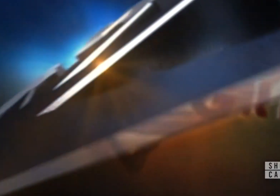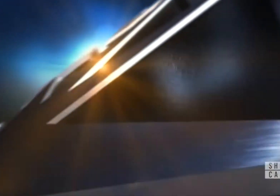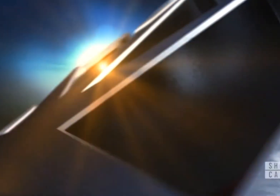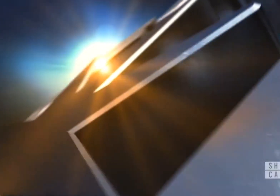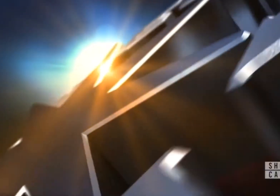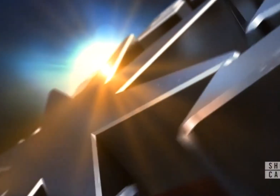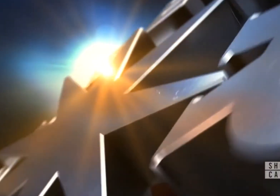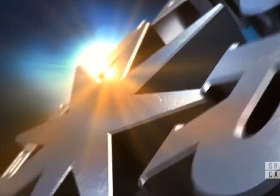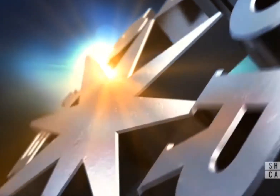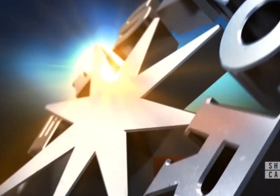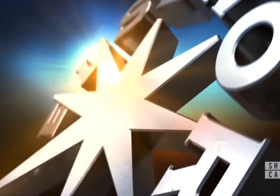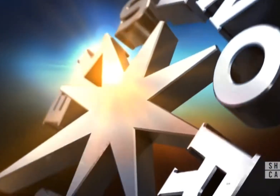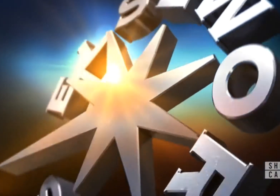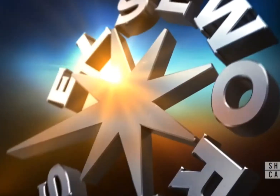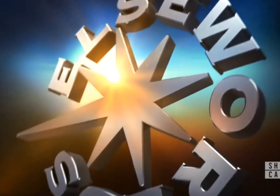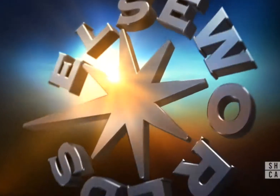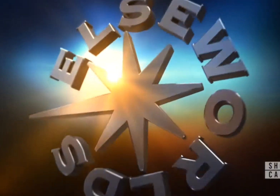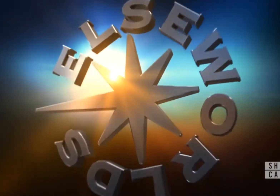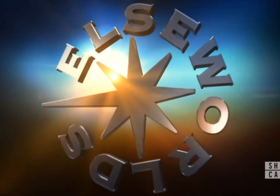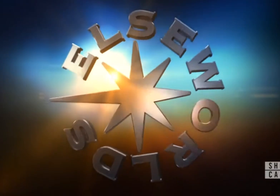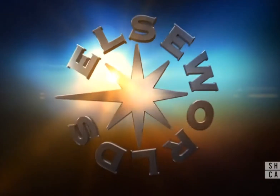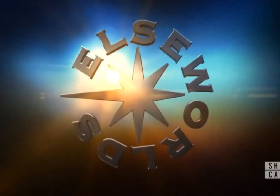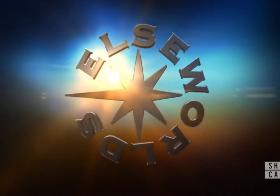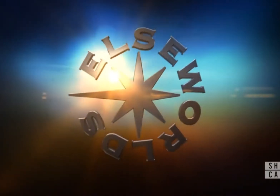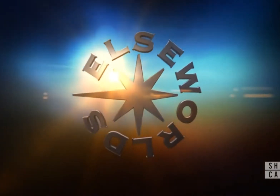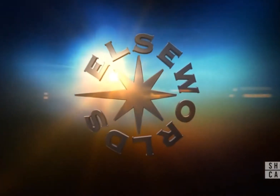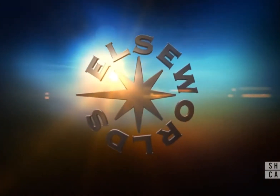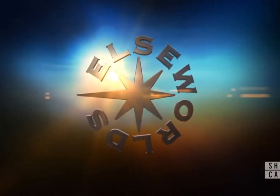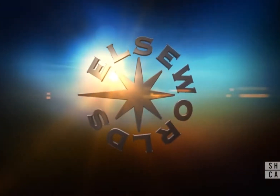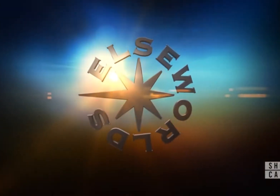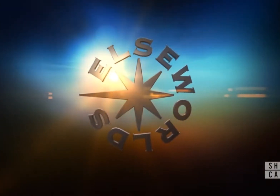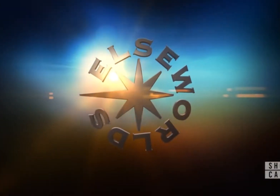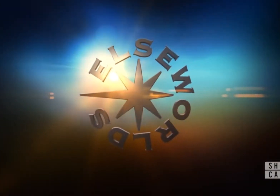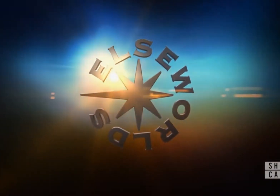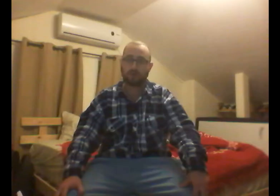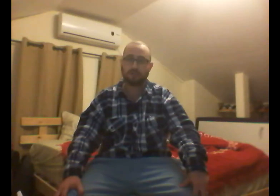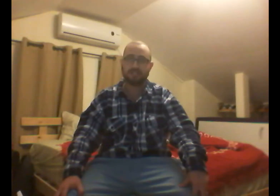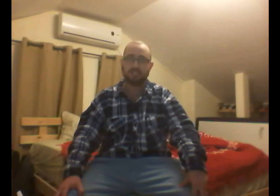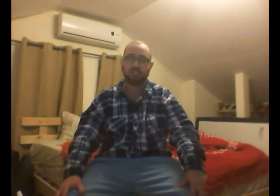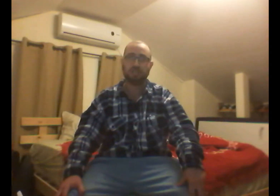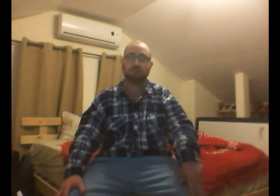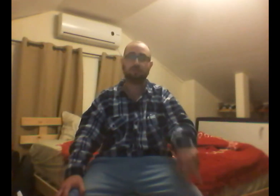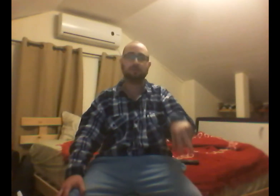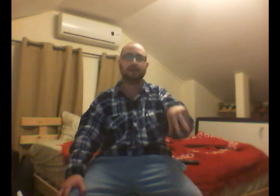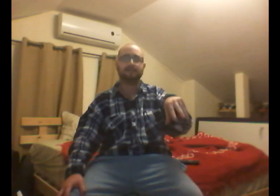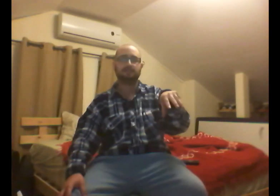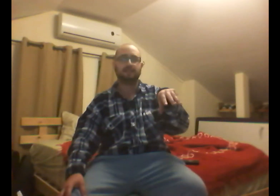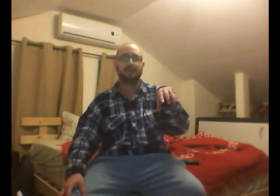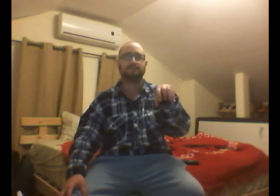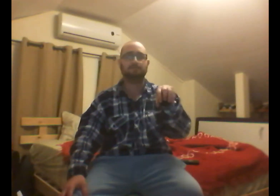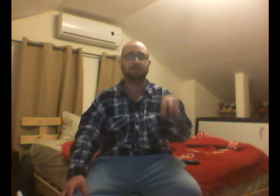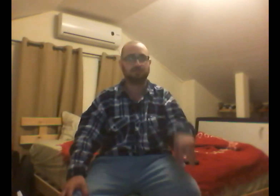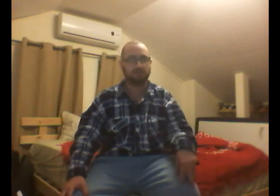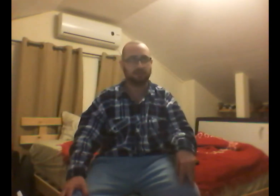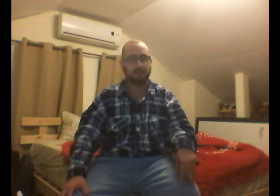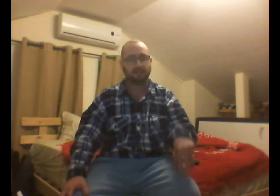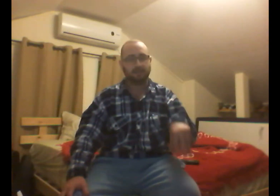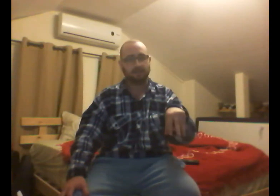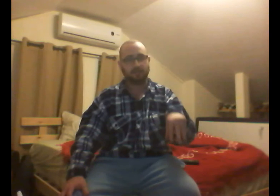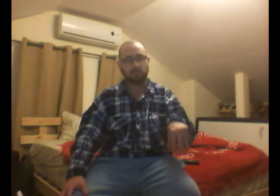I have some issues with it. It was a very well done episode in general. I just have some personal